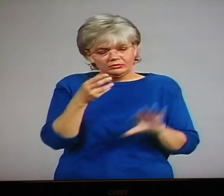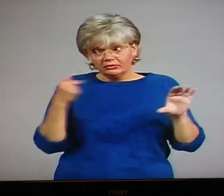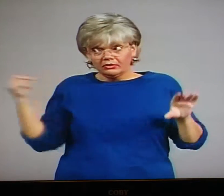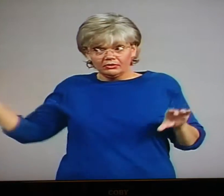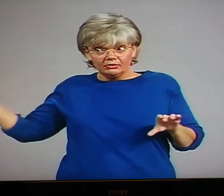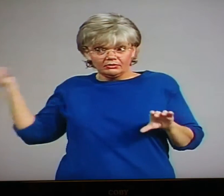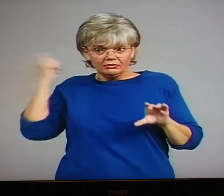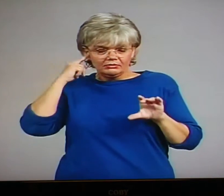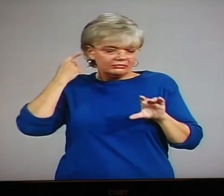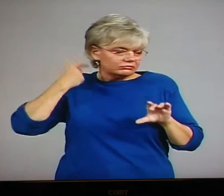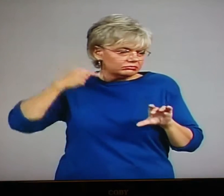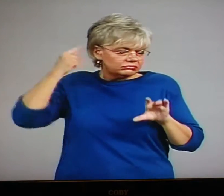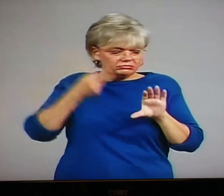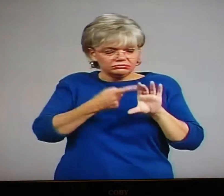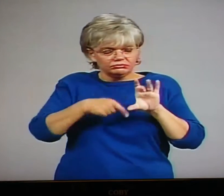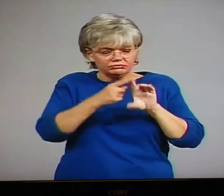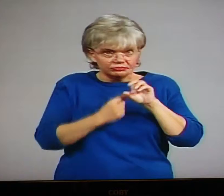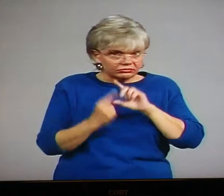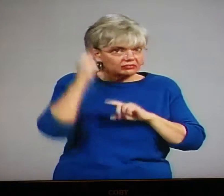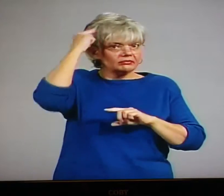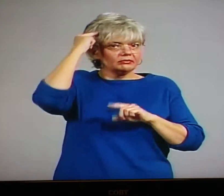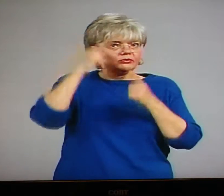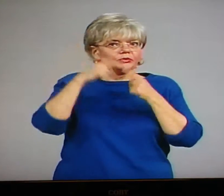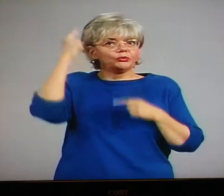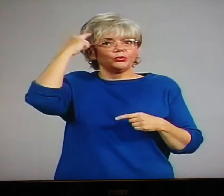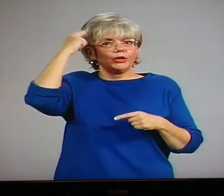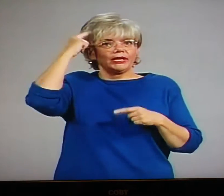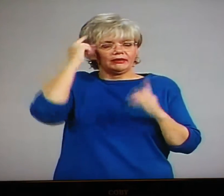via liquid that travels through your ear,